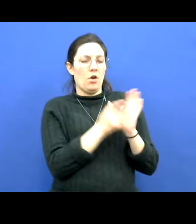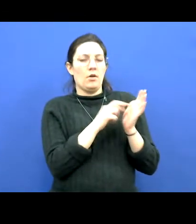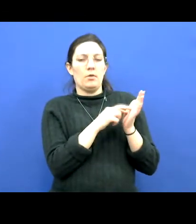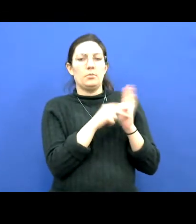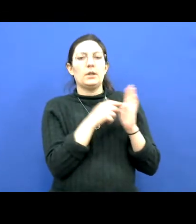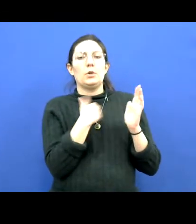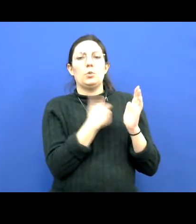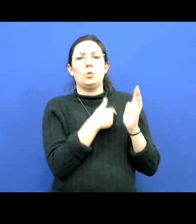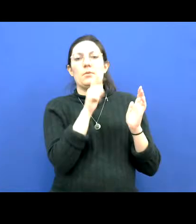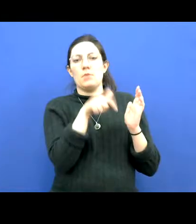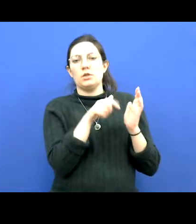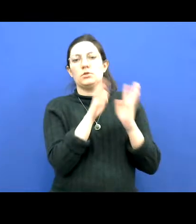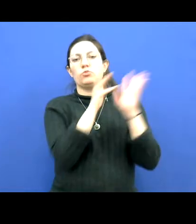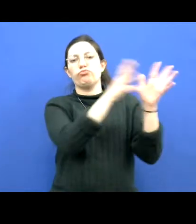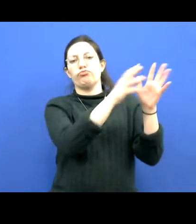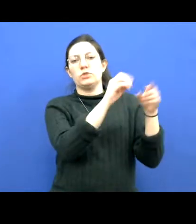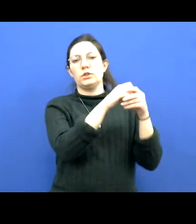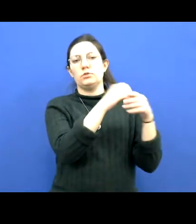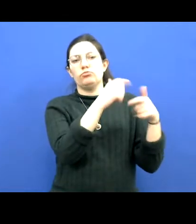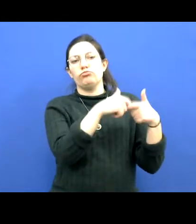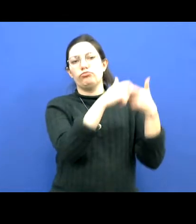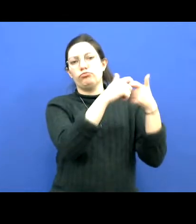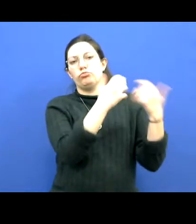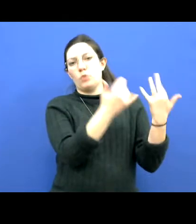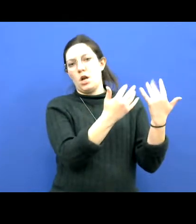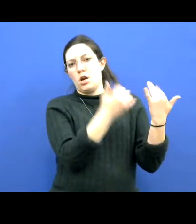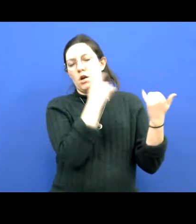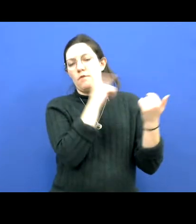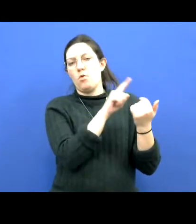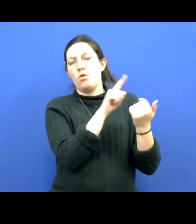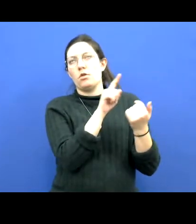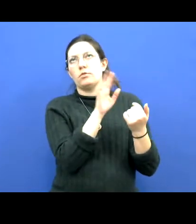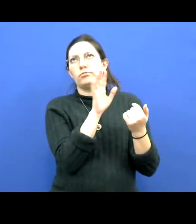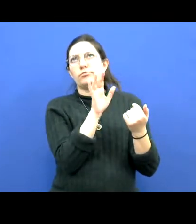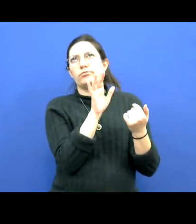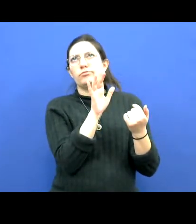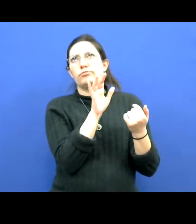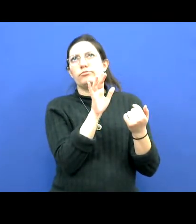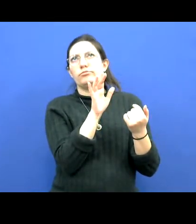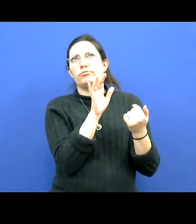It needs to sit in essentially its finished form for